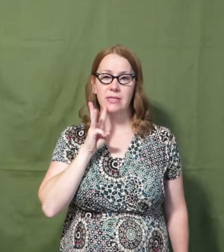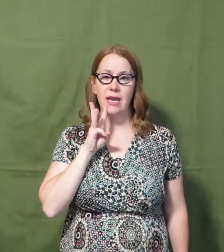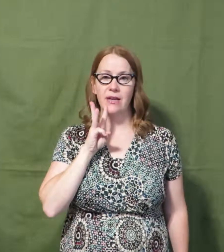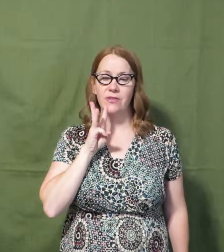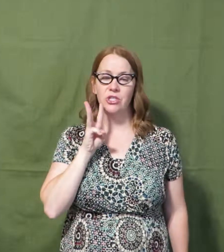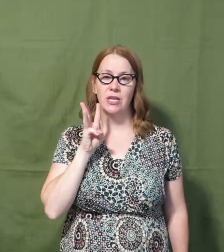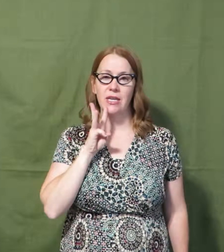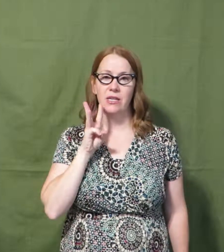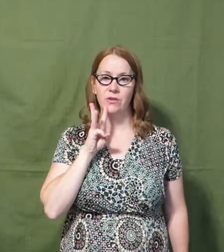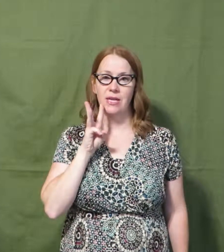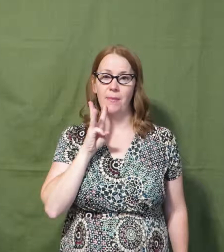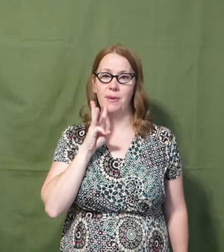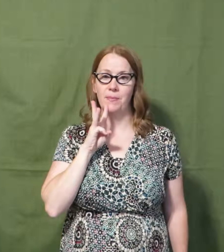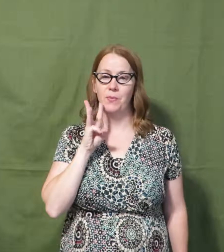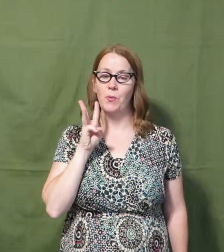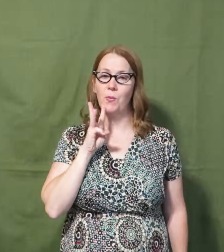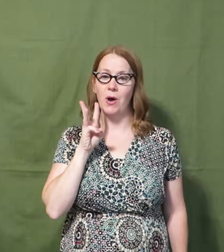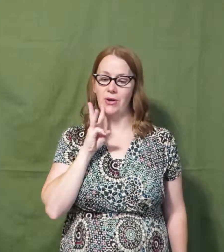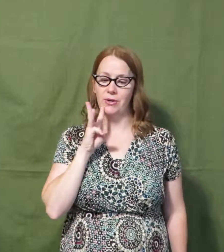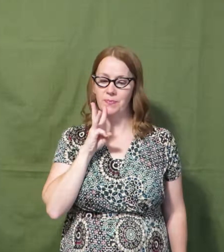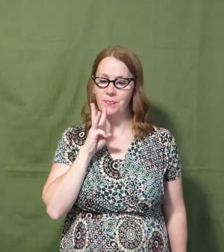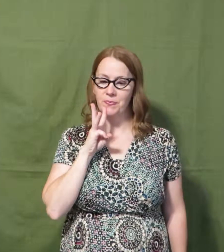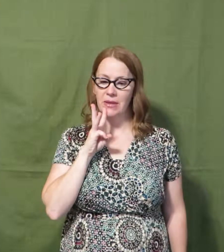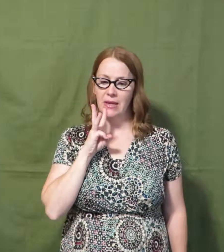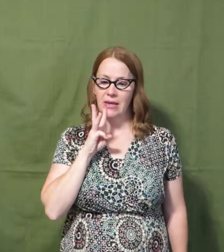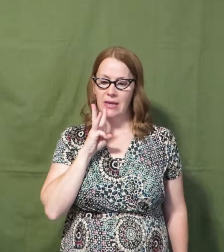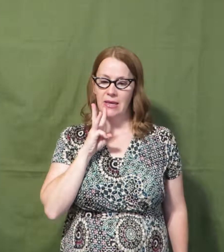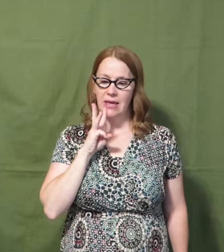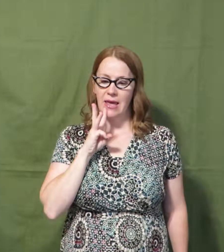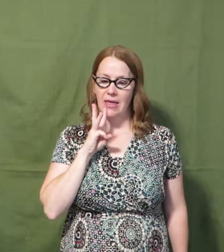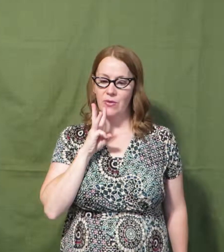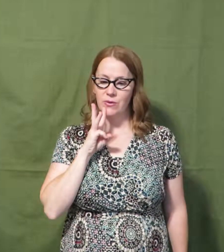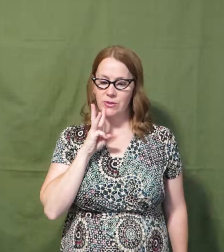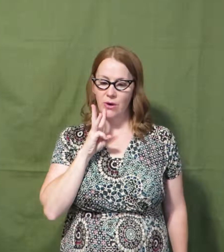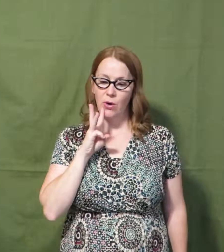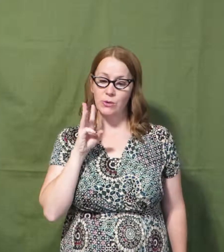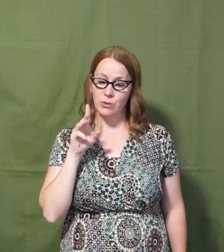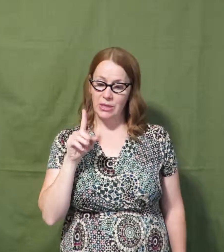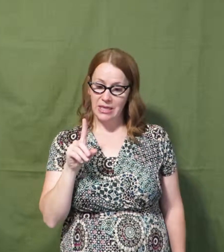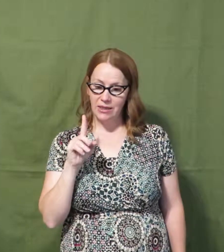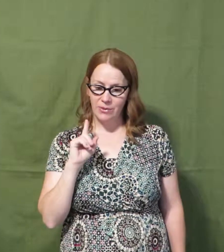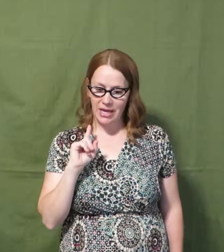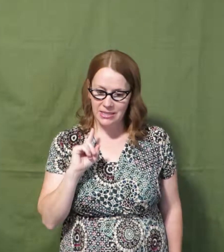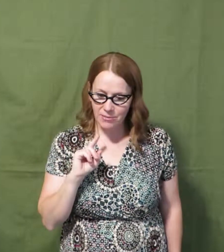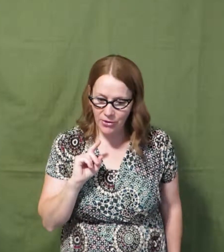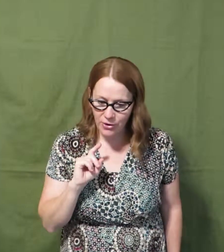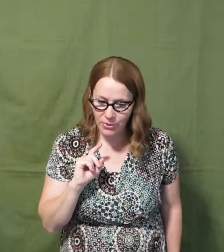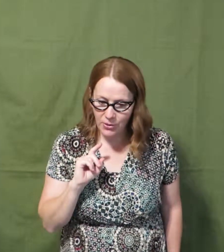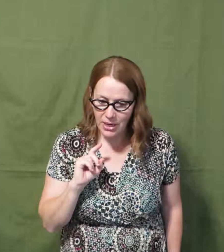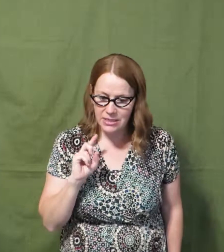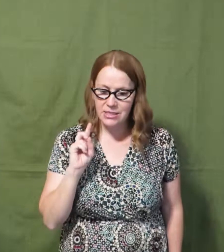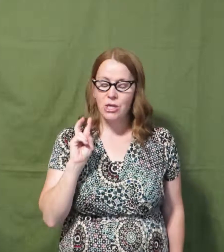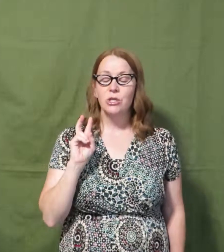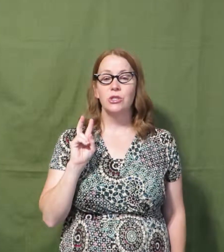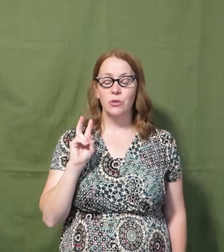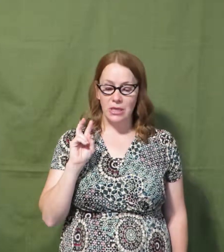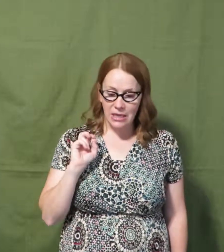side of the chin, you tap it. Water. And those are, zucchini. We had some other requests,